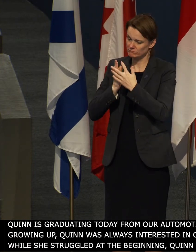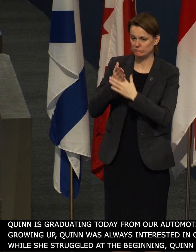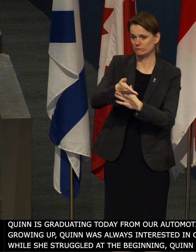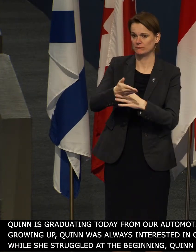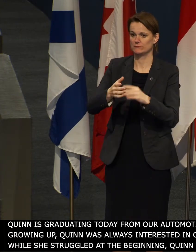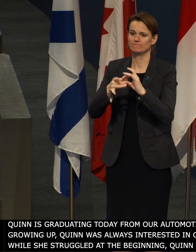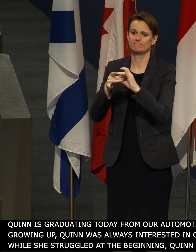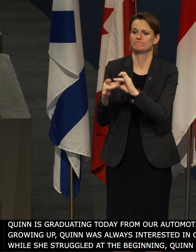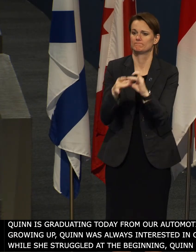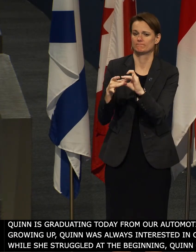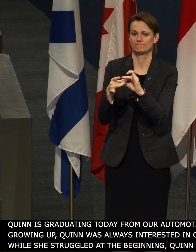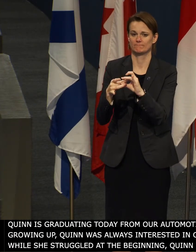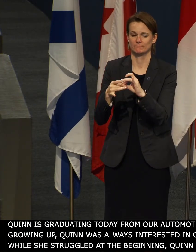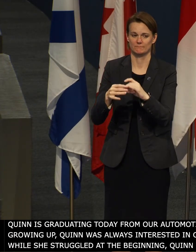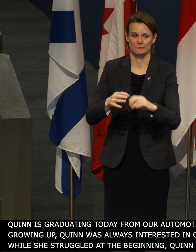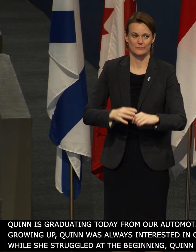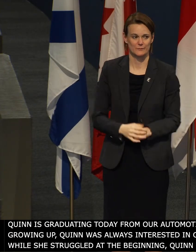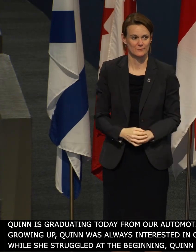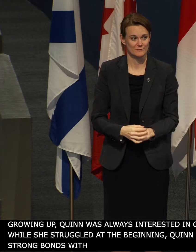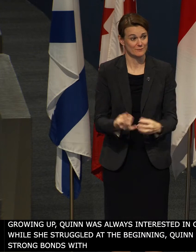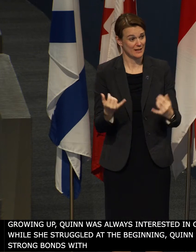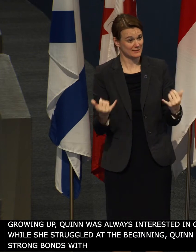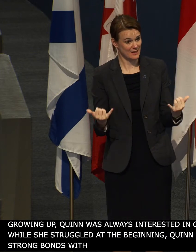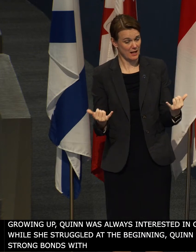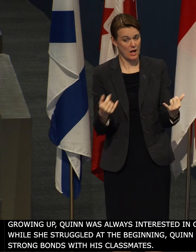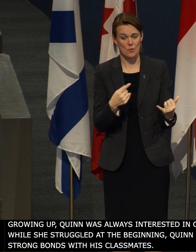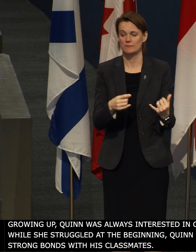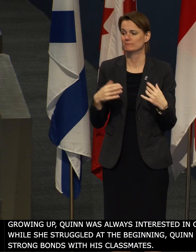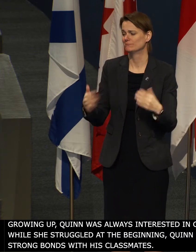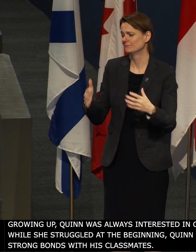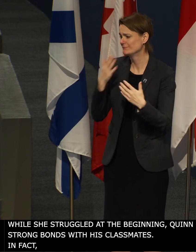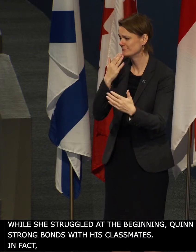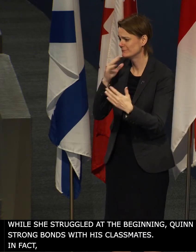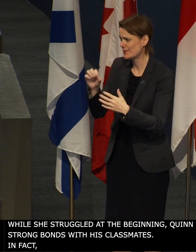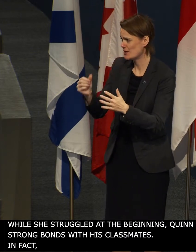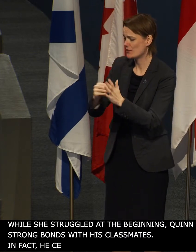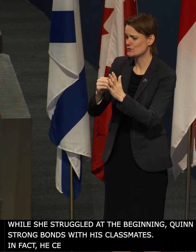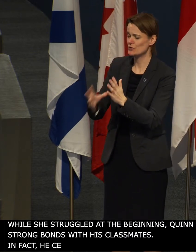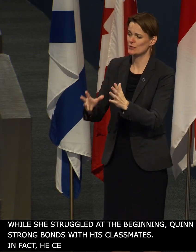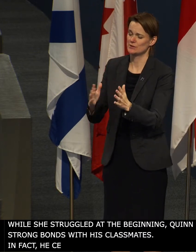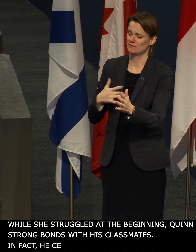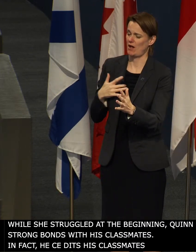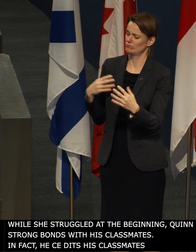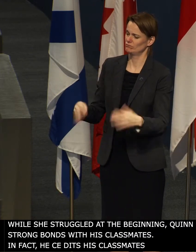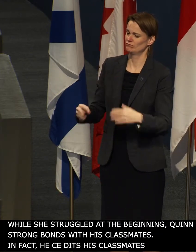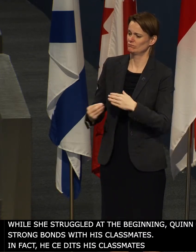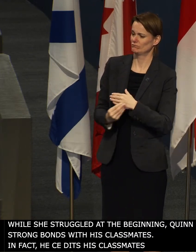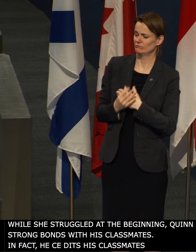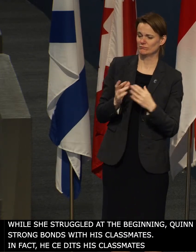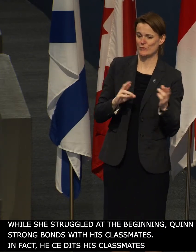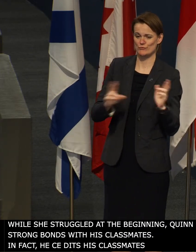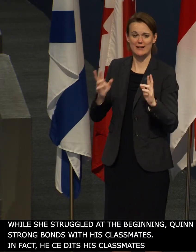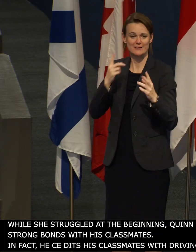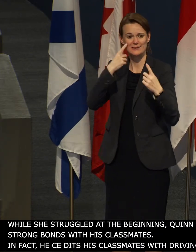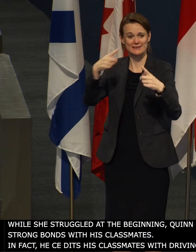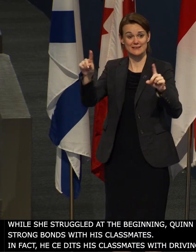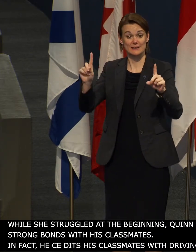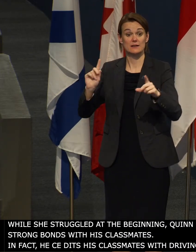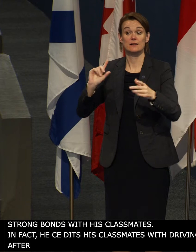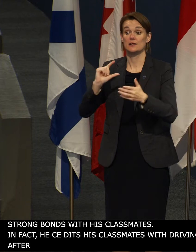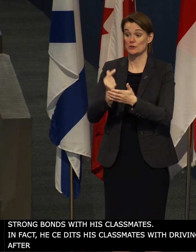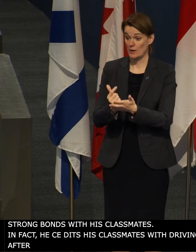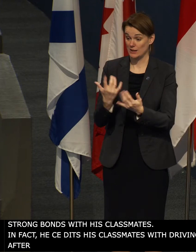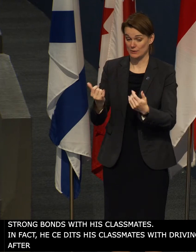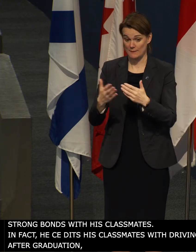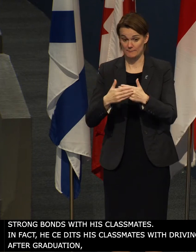his classmates. In fact, he credits his classmates with driving him to excel. After graduation, Quinn is excited to be